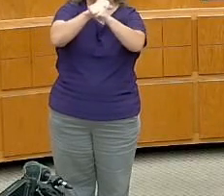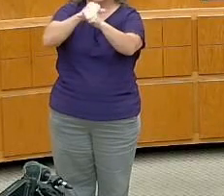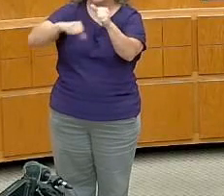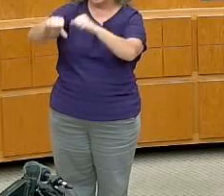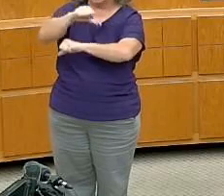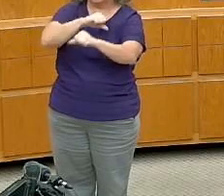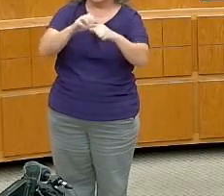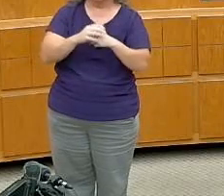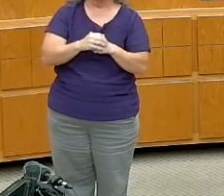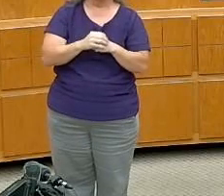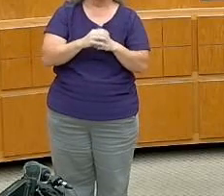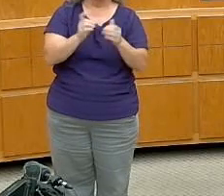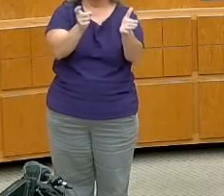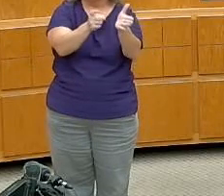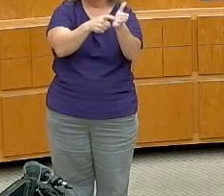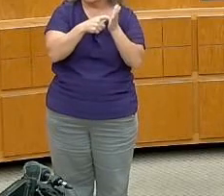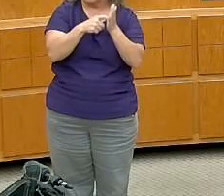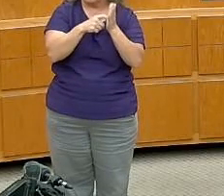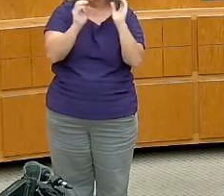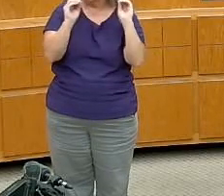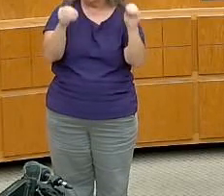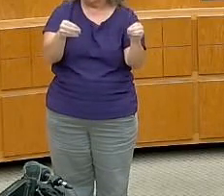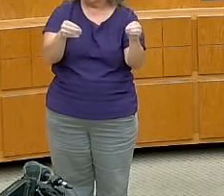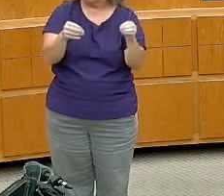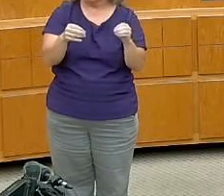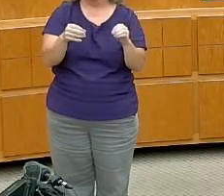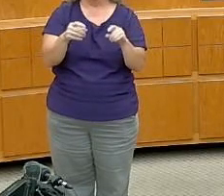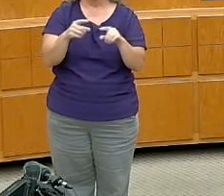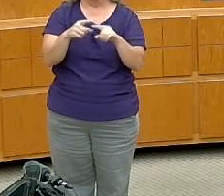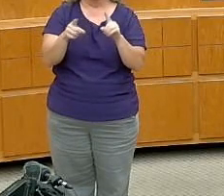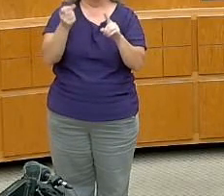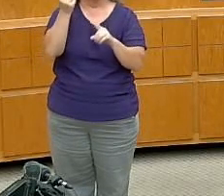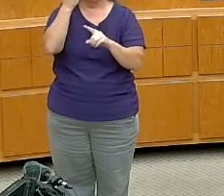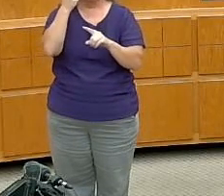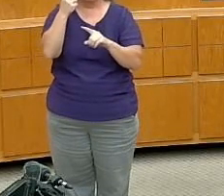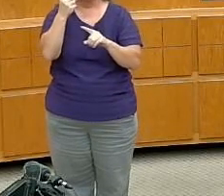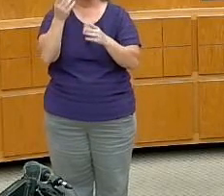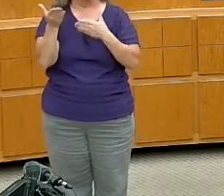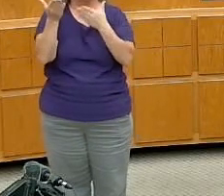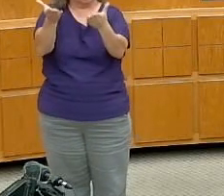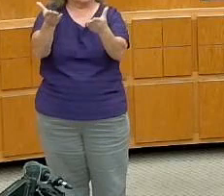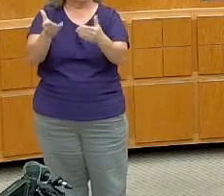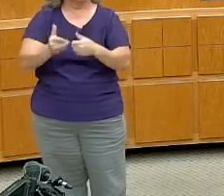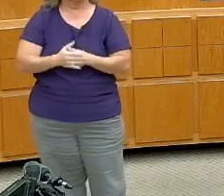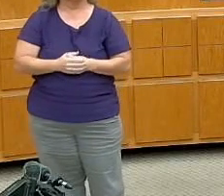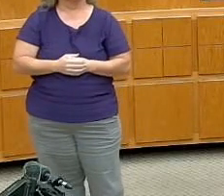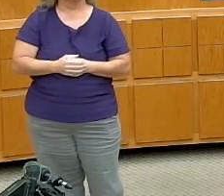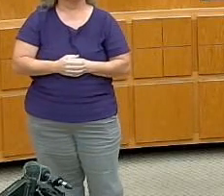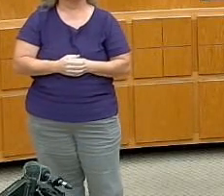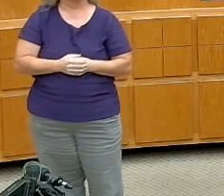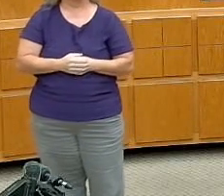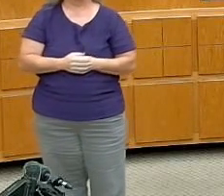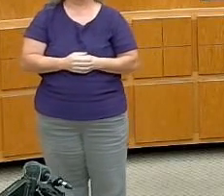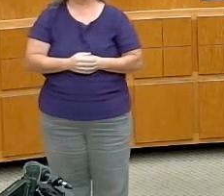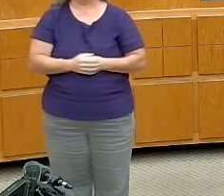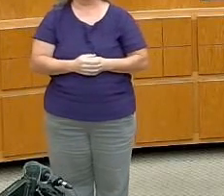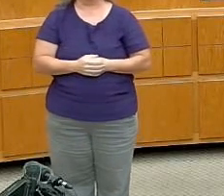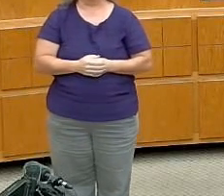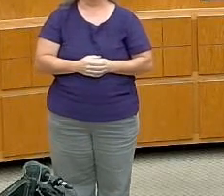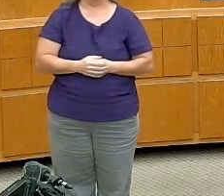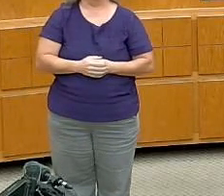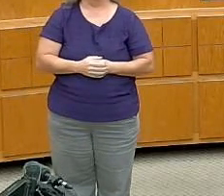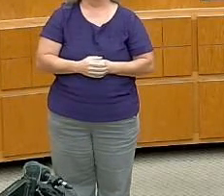Again, they are not mandatory, and I want to make sure that we understand that. So we've talked a little bit